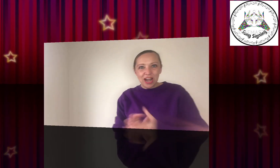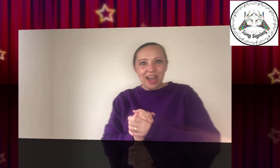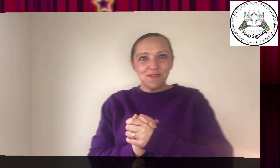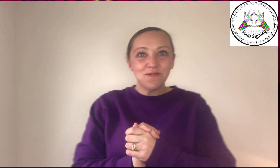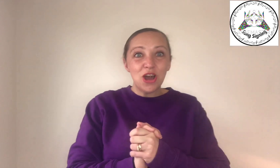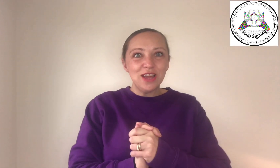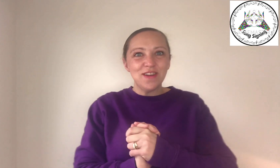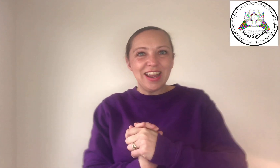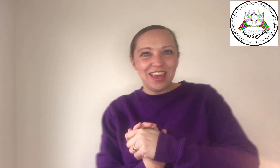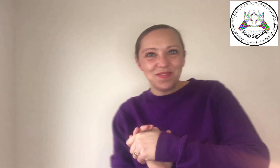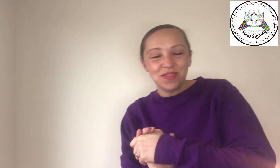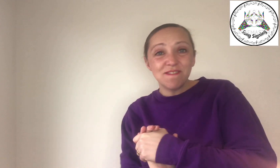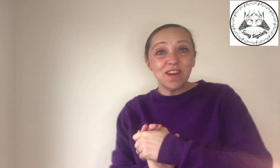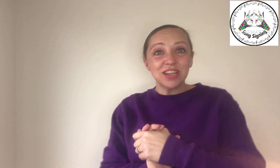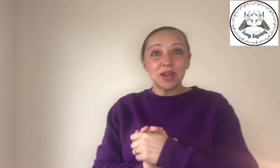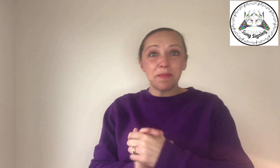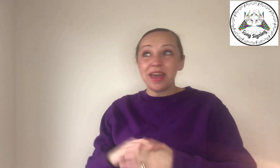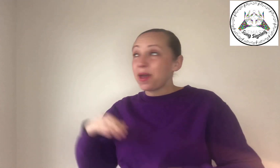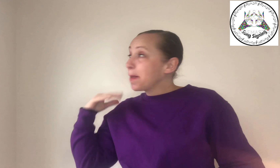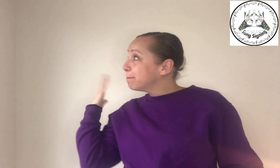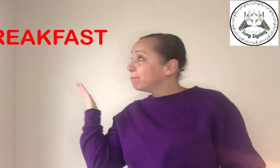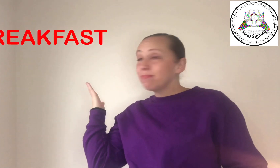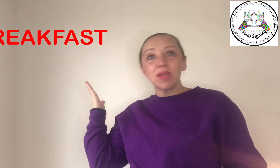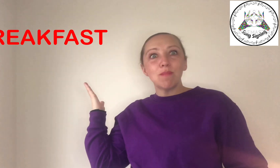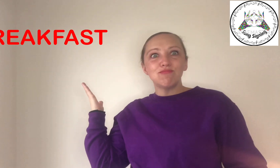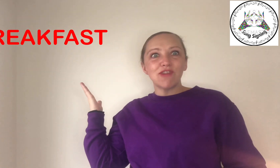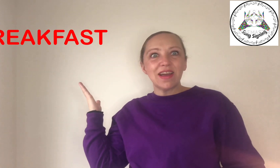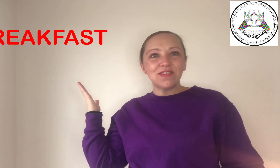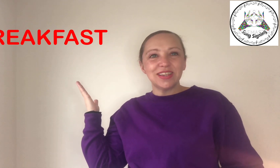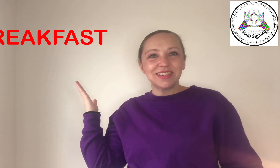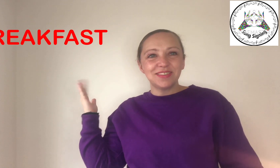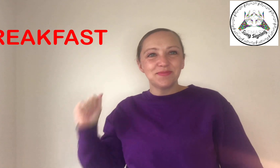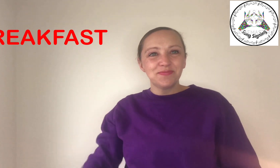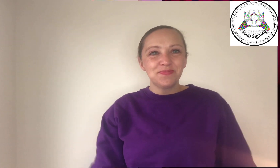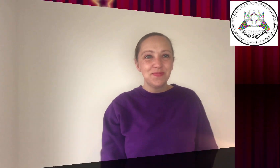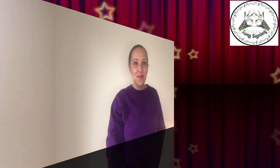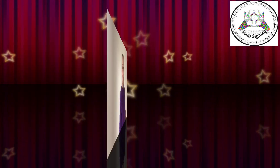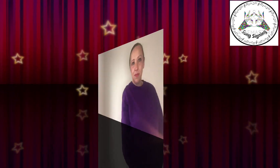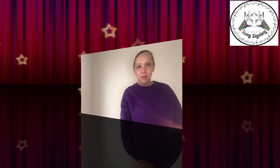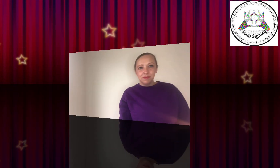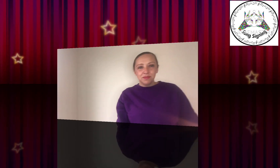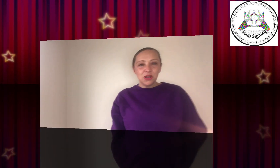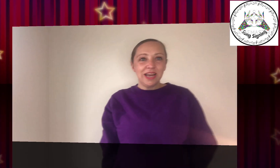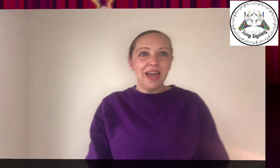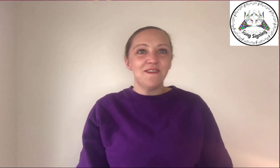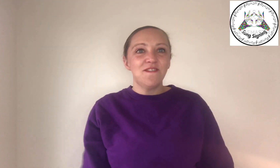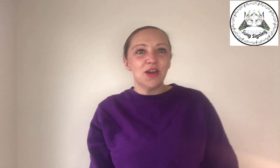Okay, are you ready? First topic, breakfast. Okay, first